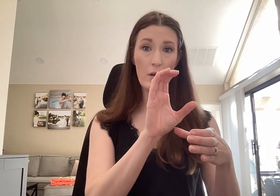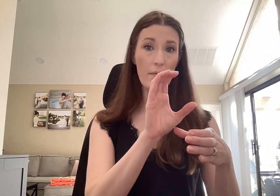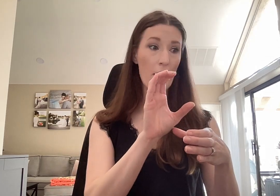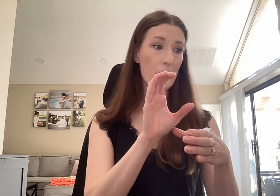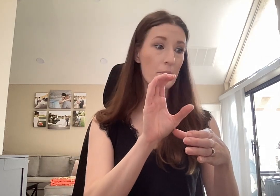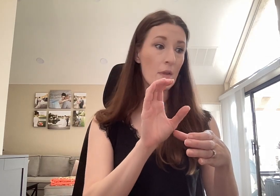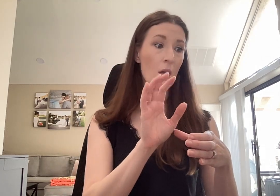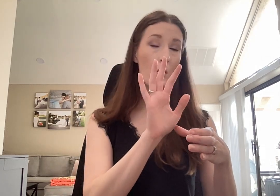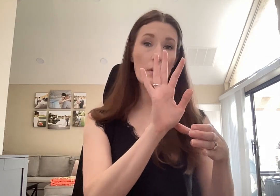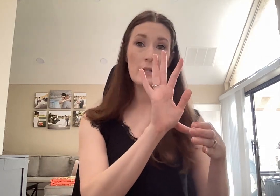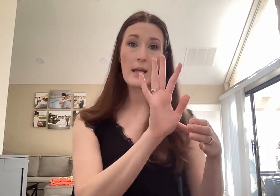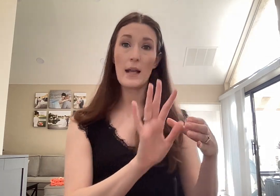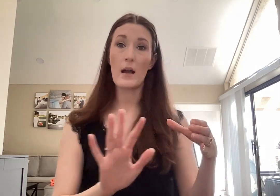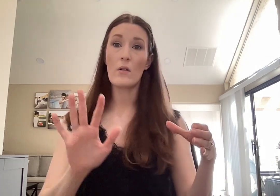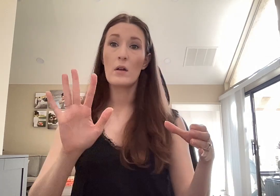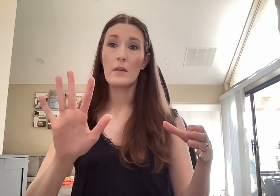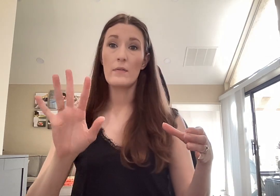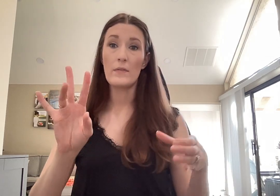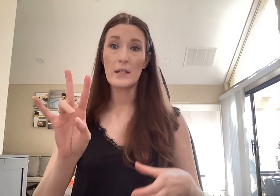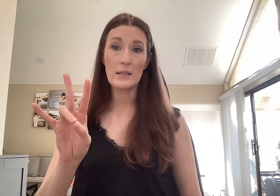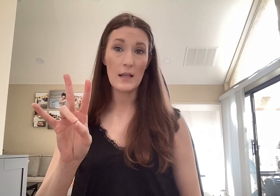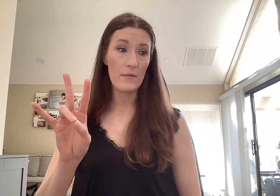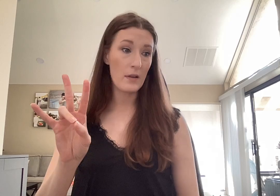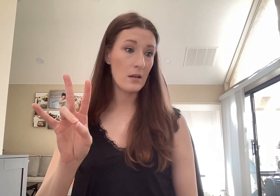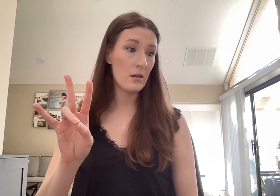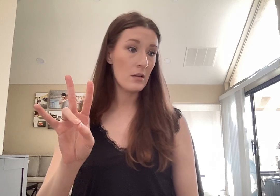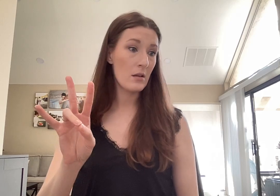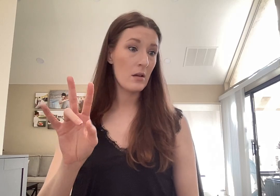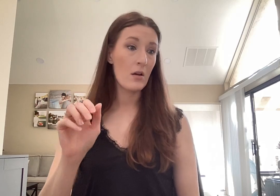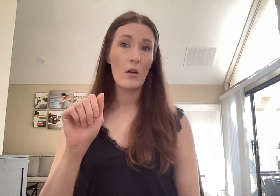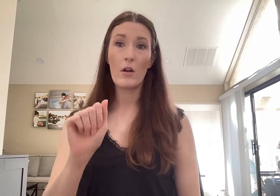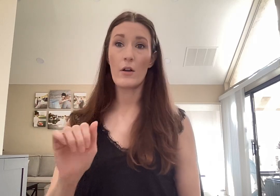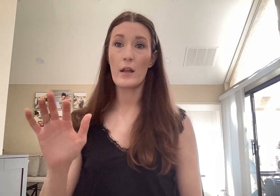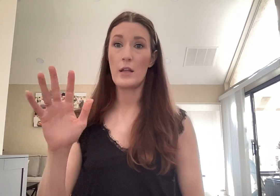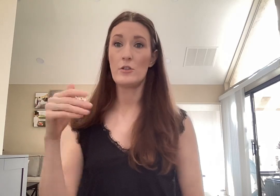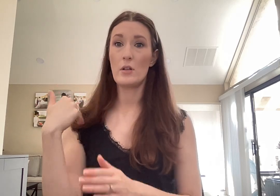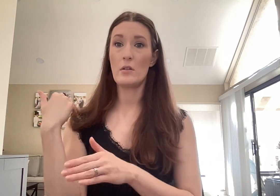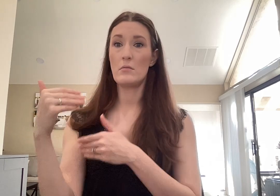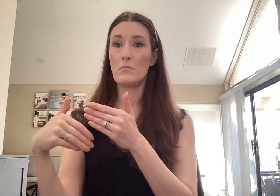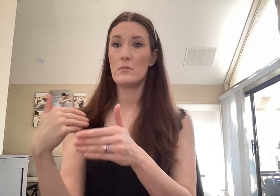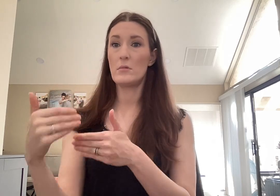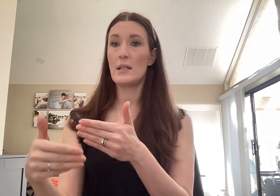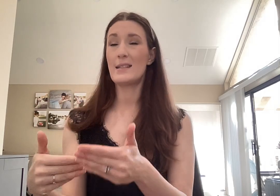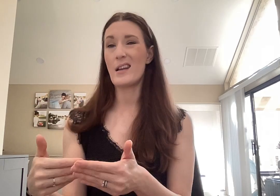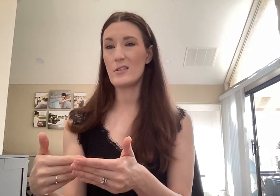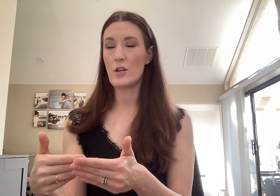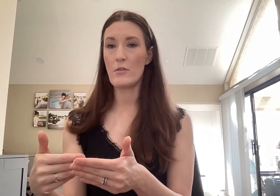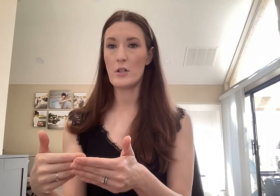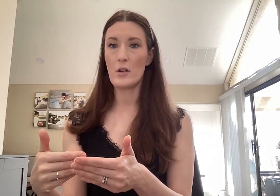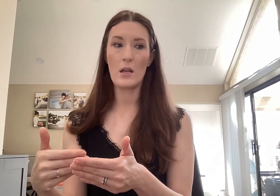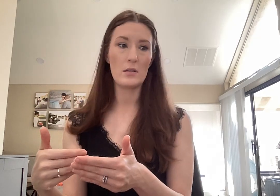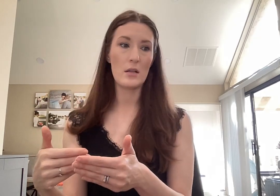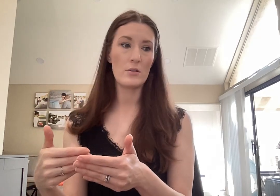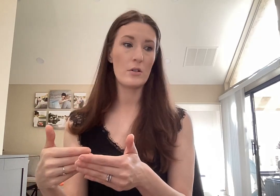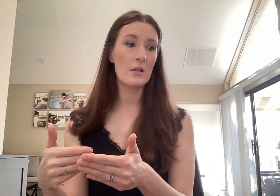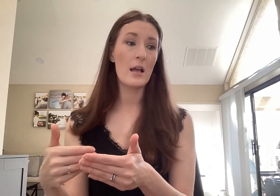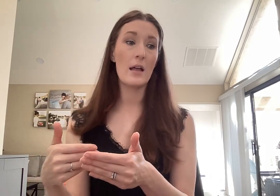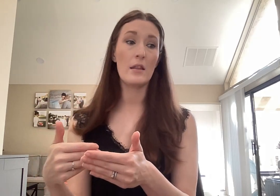them. We're going to take out 57 are Asian descent generation ancestors, and then